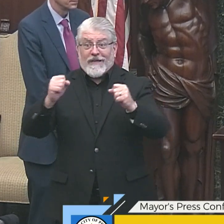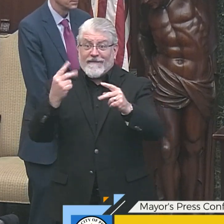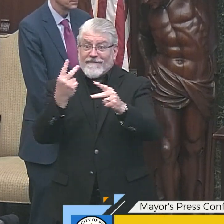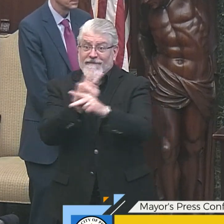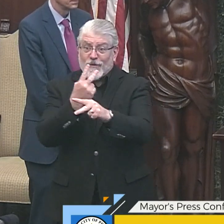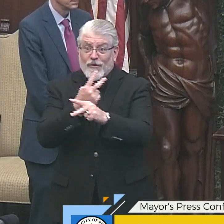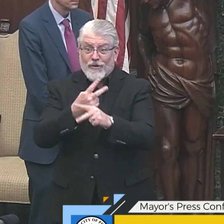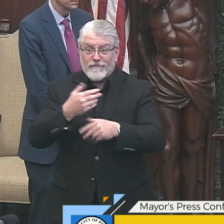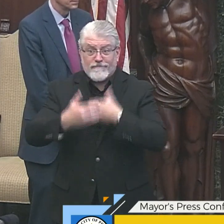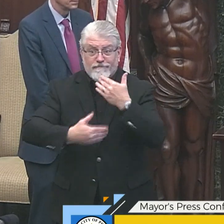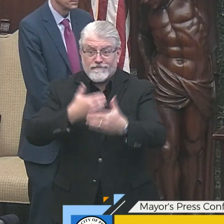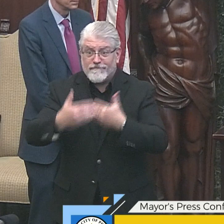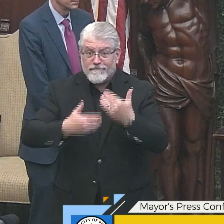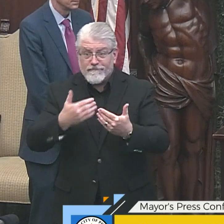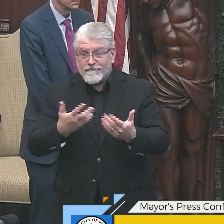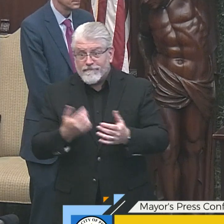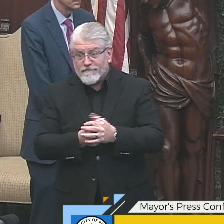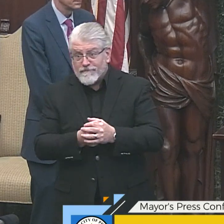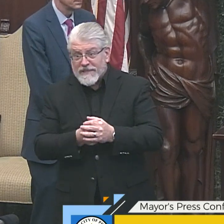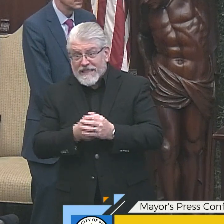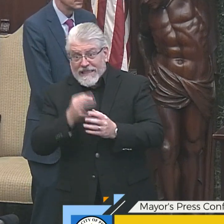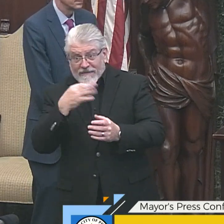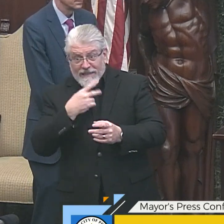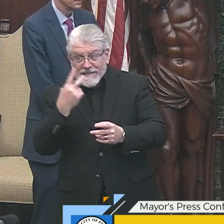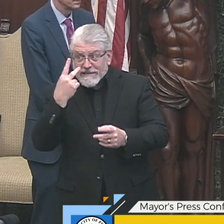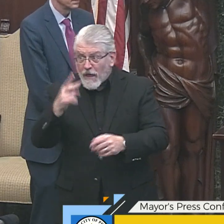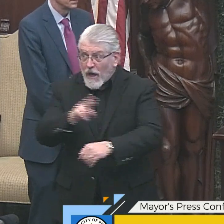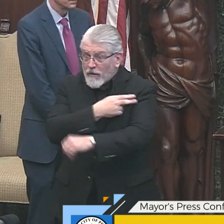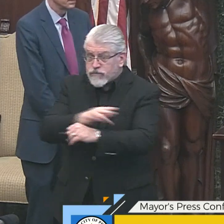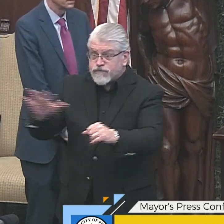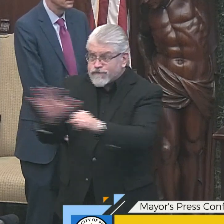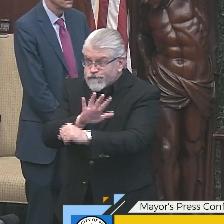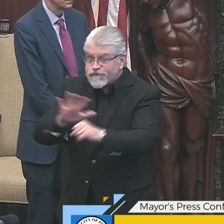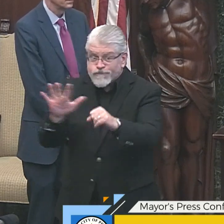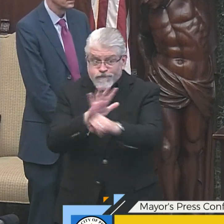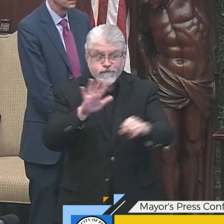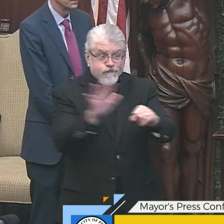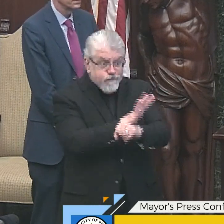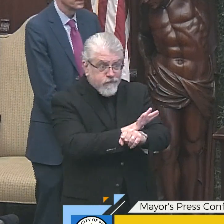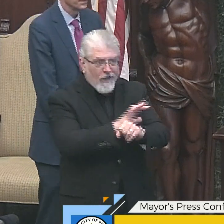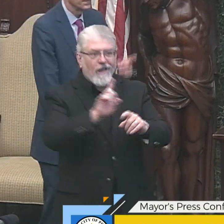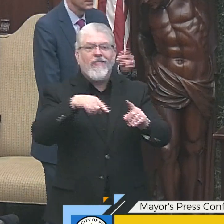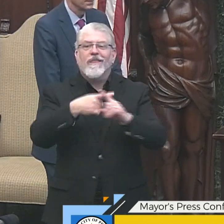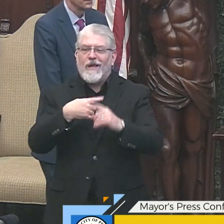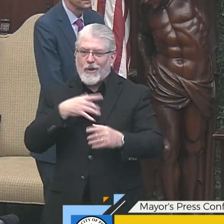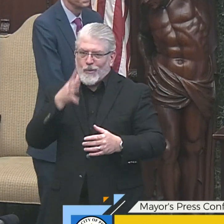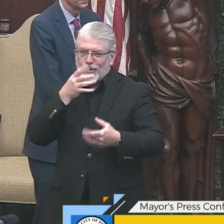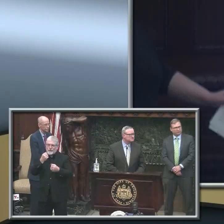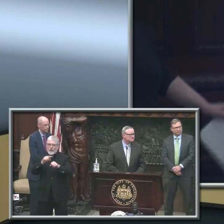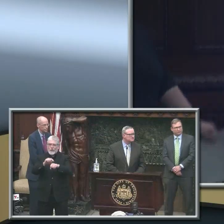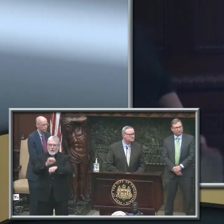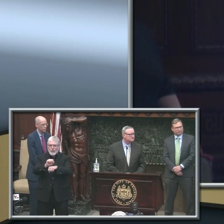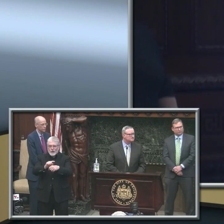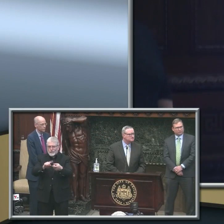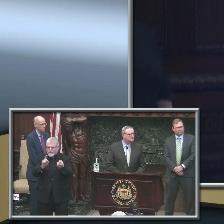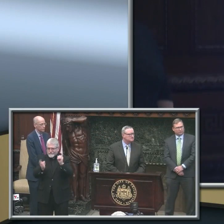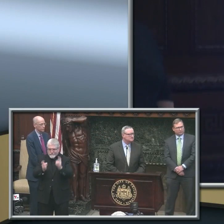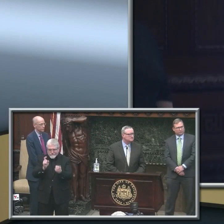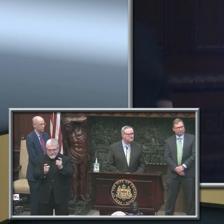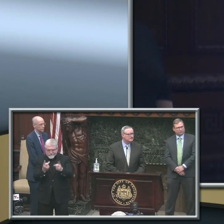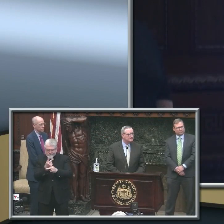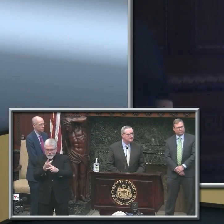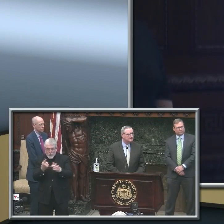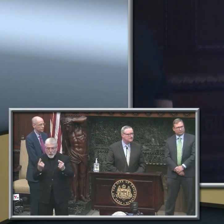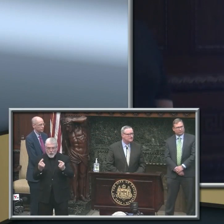see it coming, we'll adjust and work with our hospital partners to do the best we can. Have you or your staff asked questions about